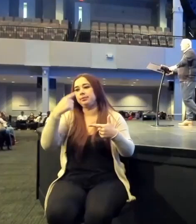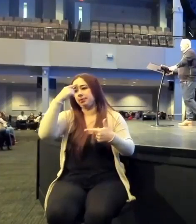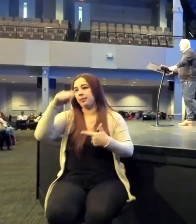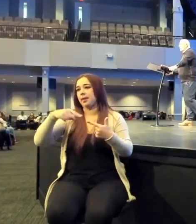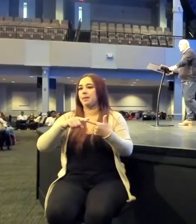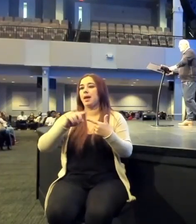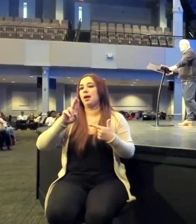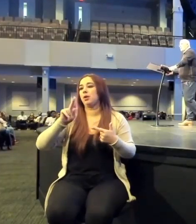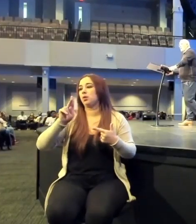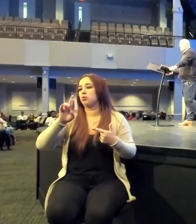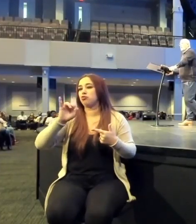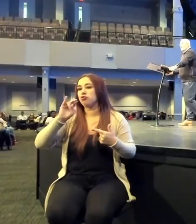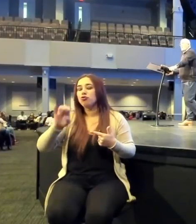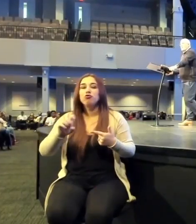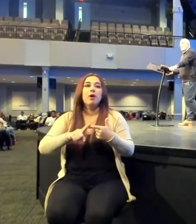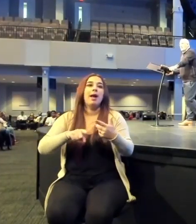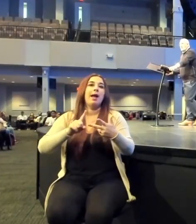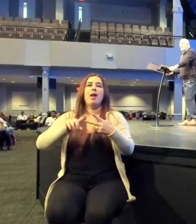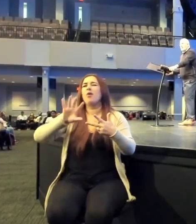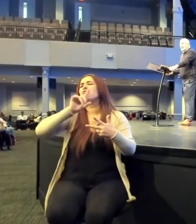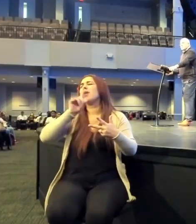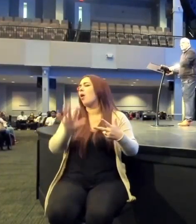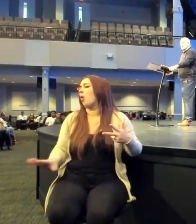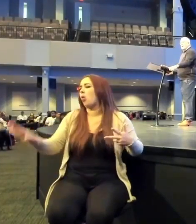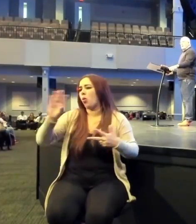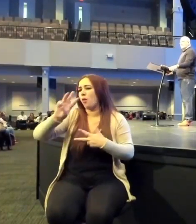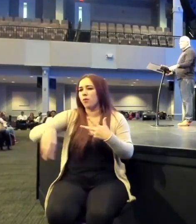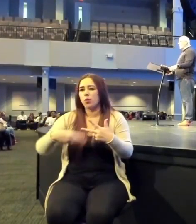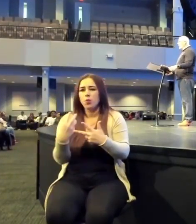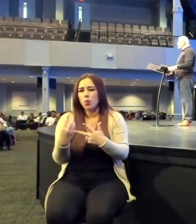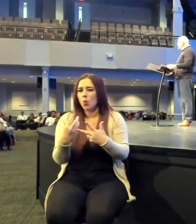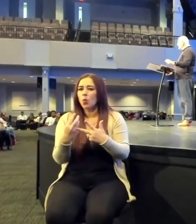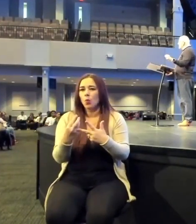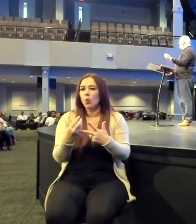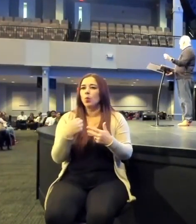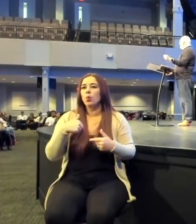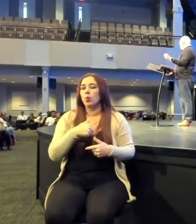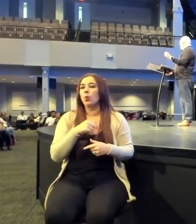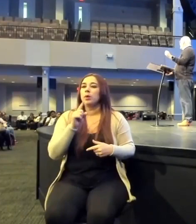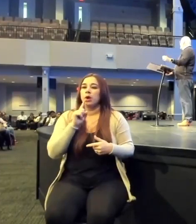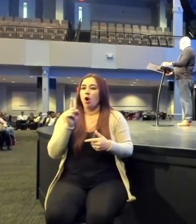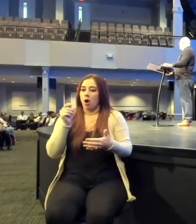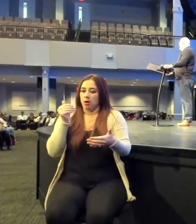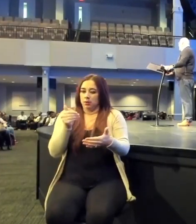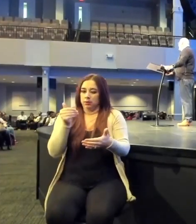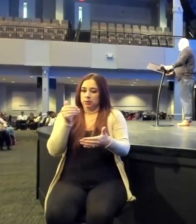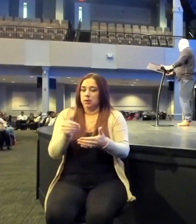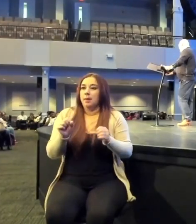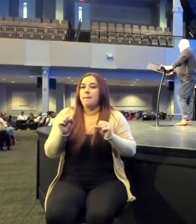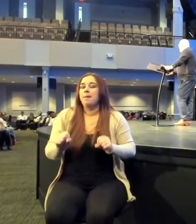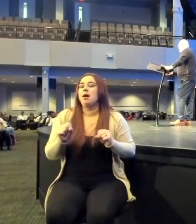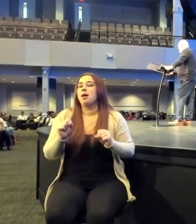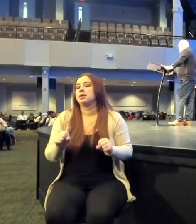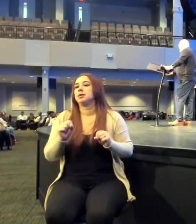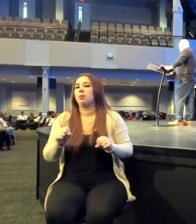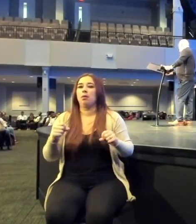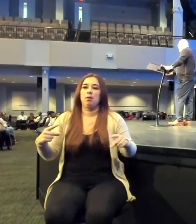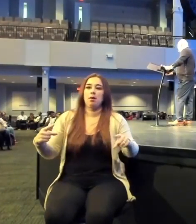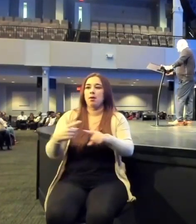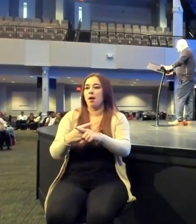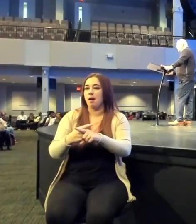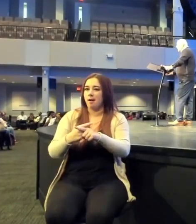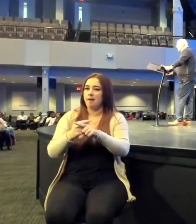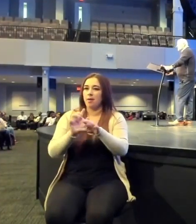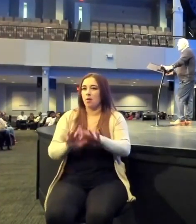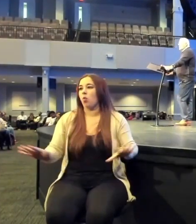in Ukraine and literally globally all around the world. We actually are just perhaps steps away from the potential of major conflict in our